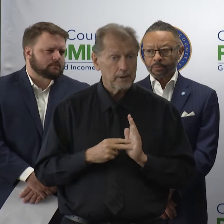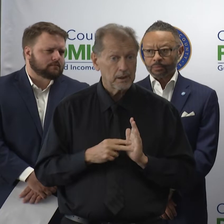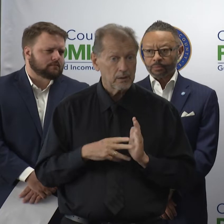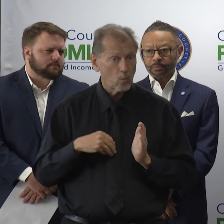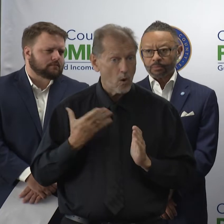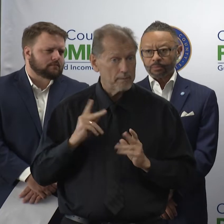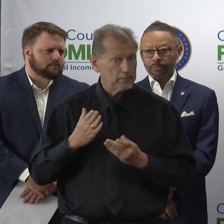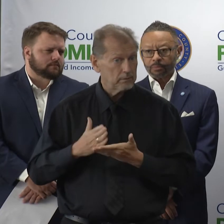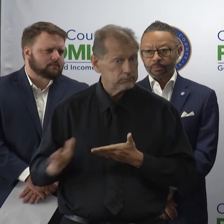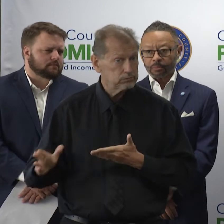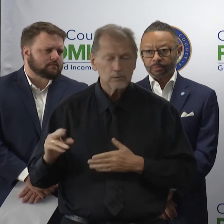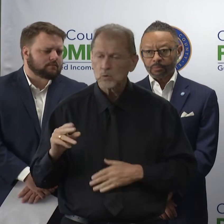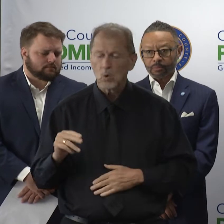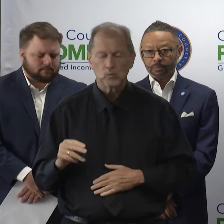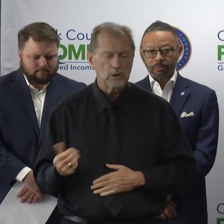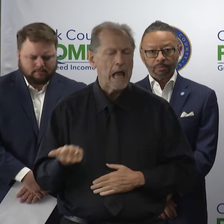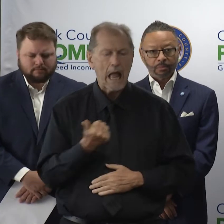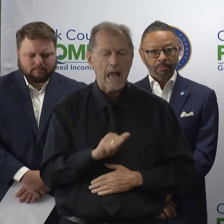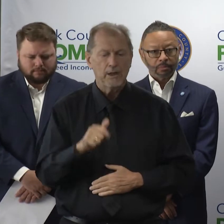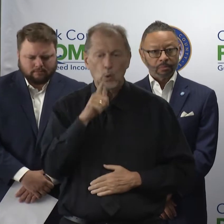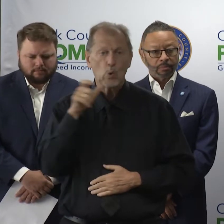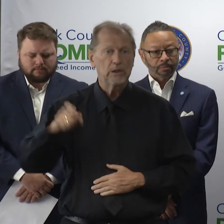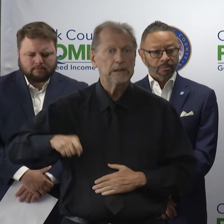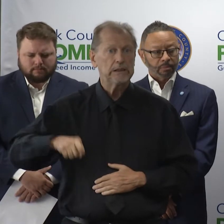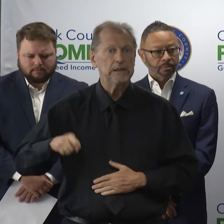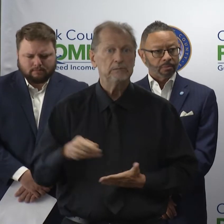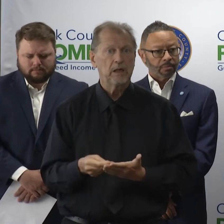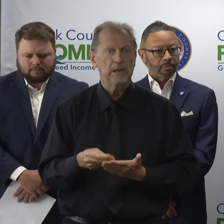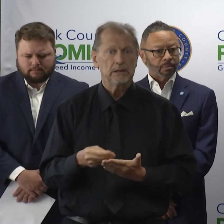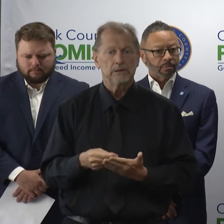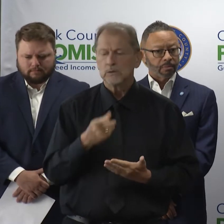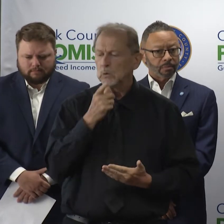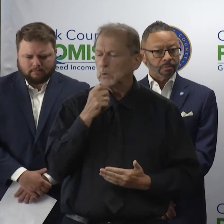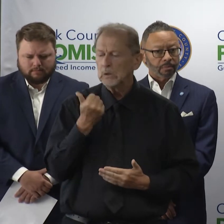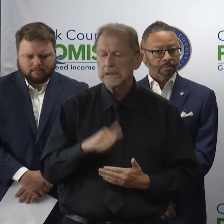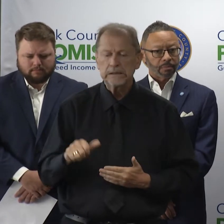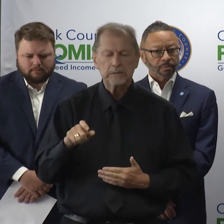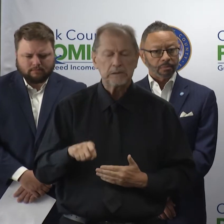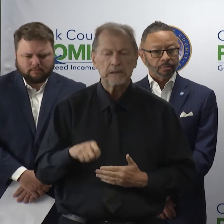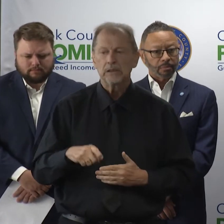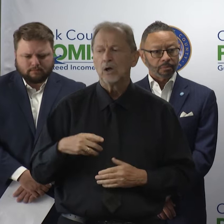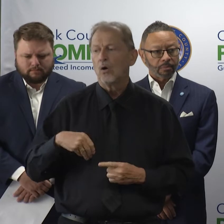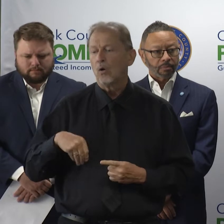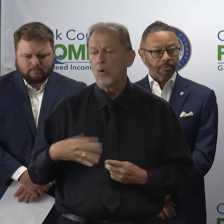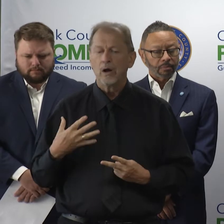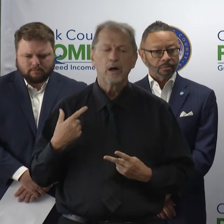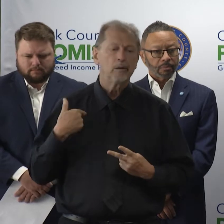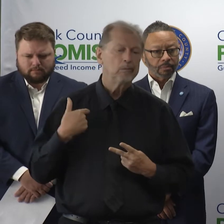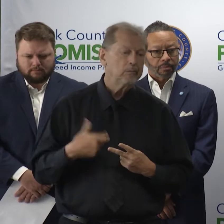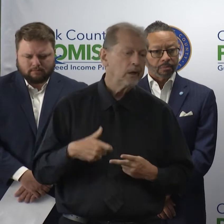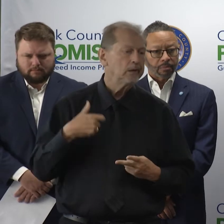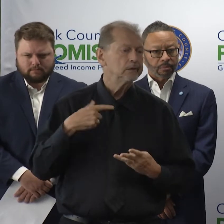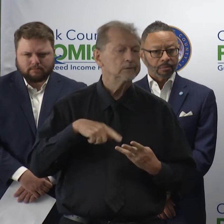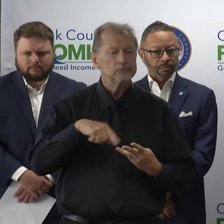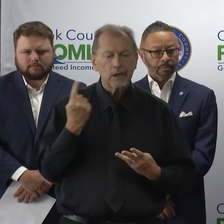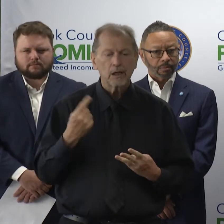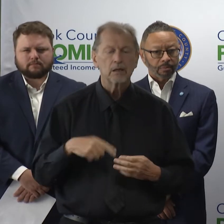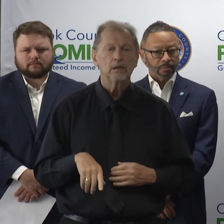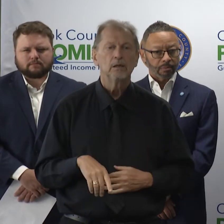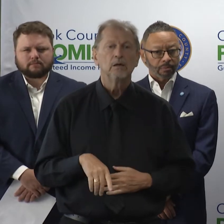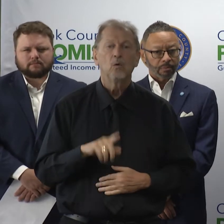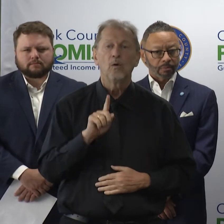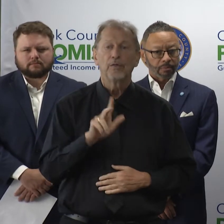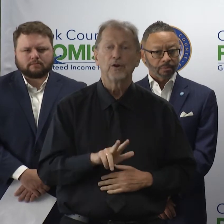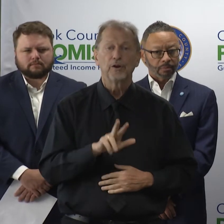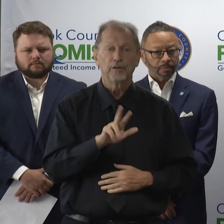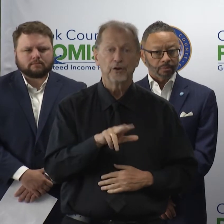every community in Cook County. An estimated 1/3, actually 36%, of Cook County